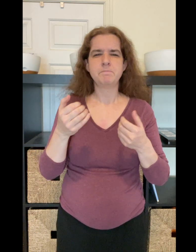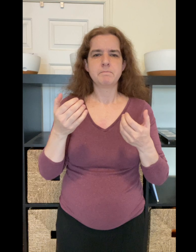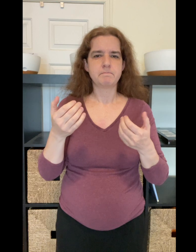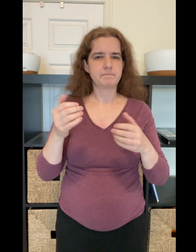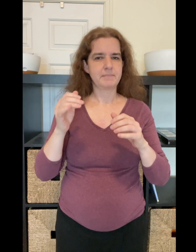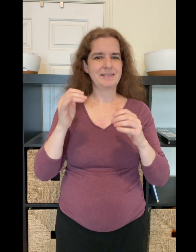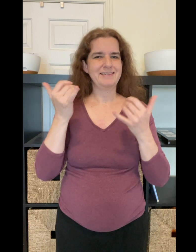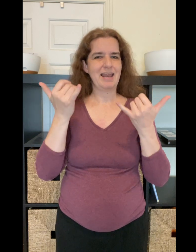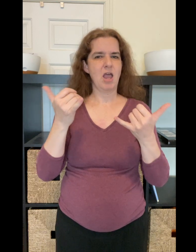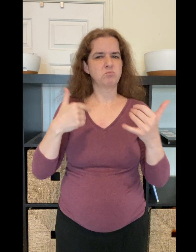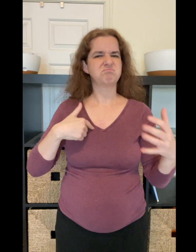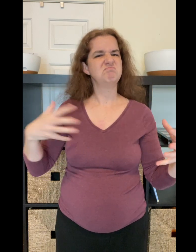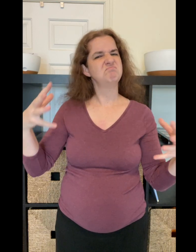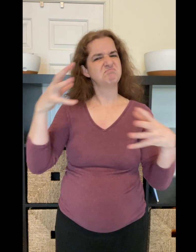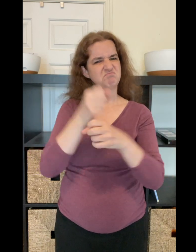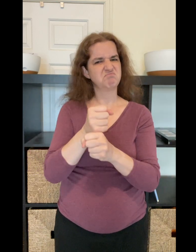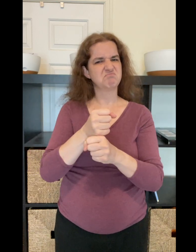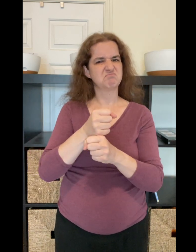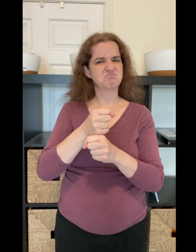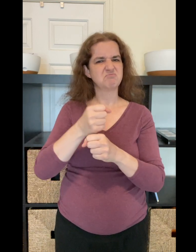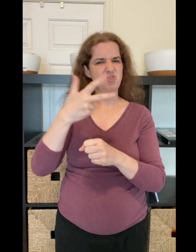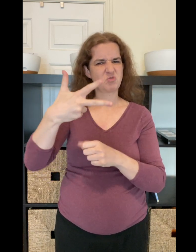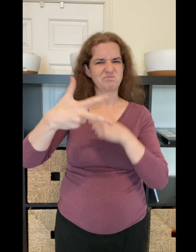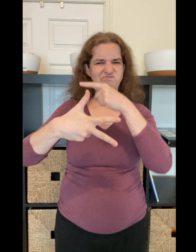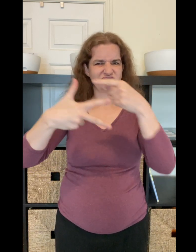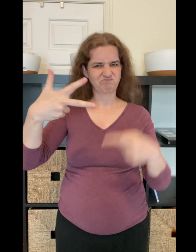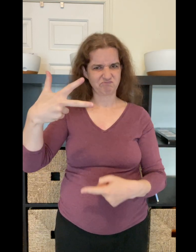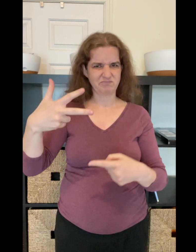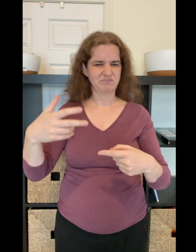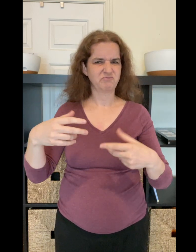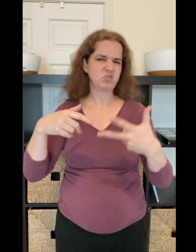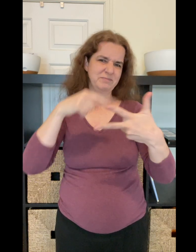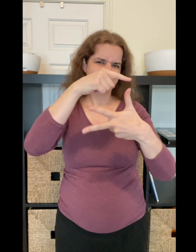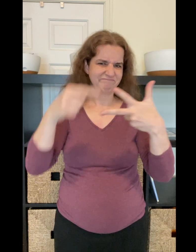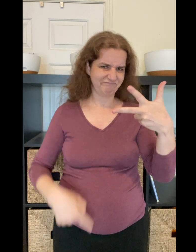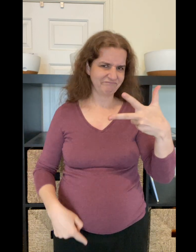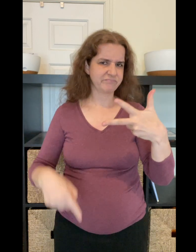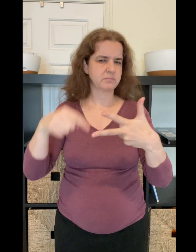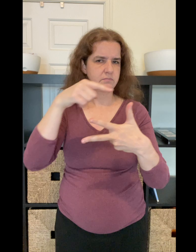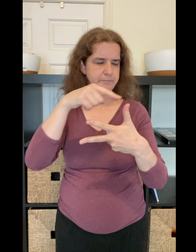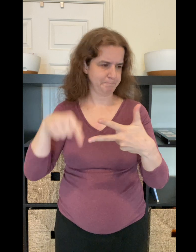bit, Now I'll summarize these three things.